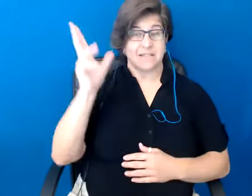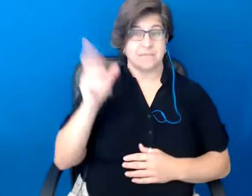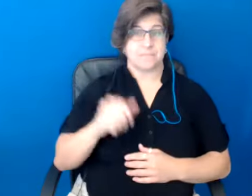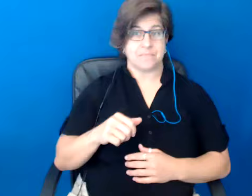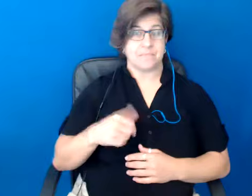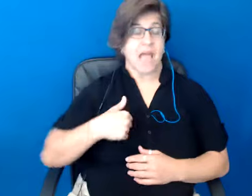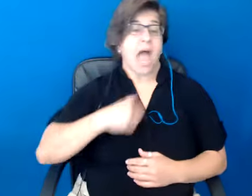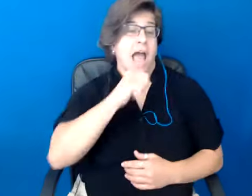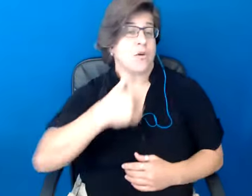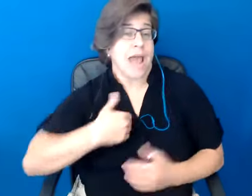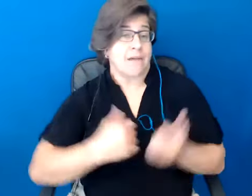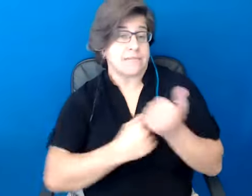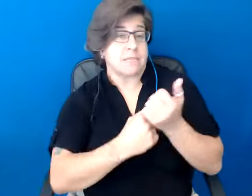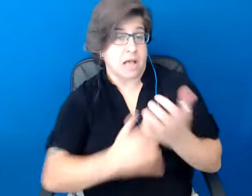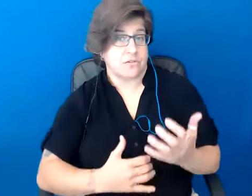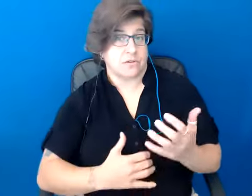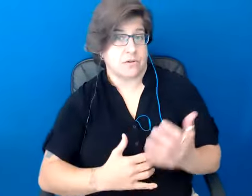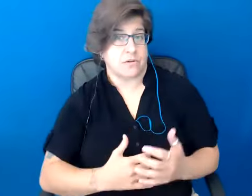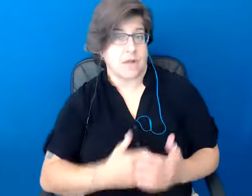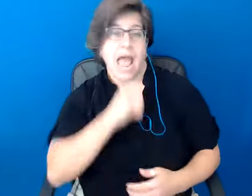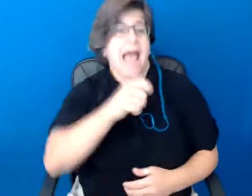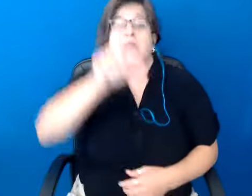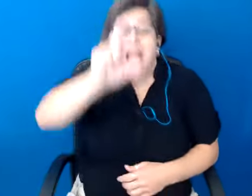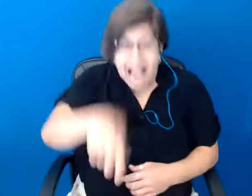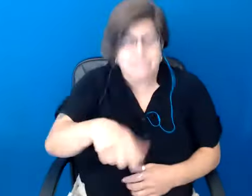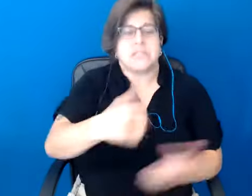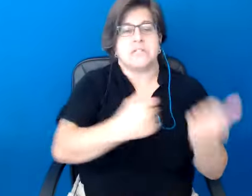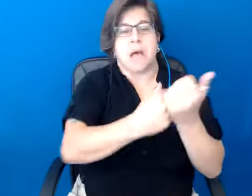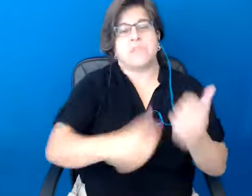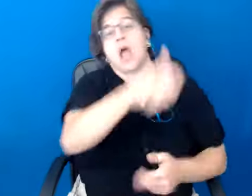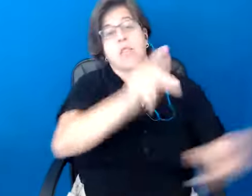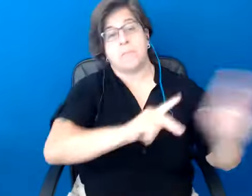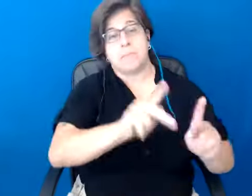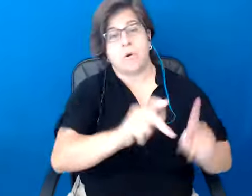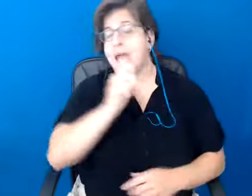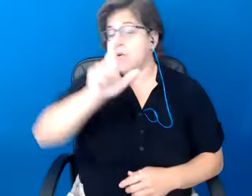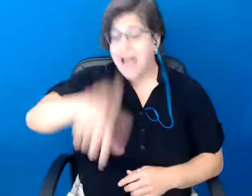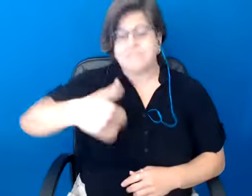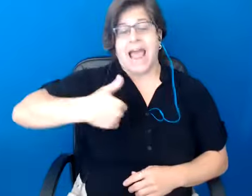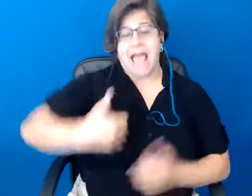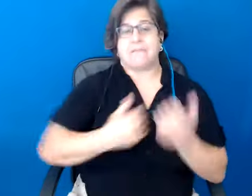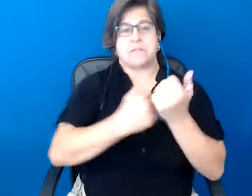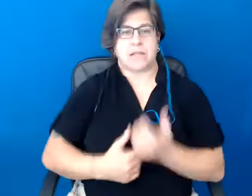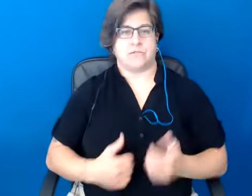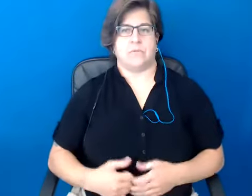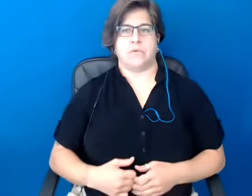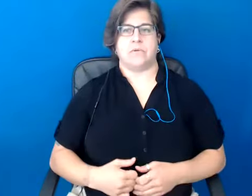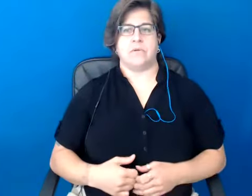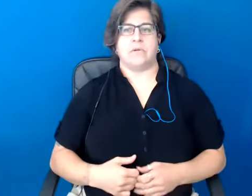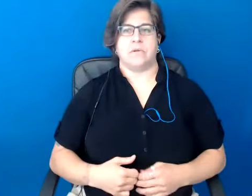right of participation. And some of the things I've heard this, I don't have to have a sponsor. I don't have to sponsor